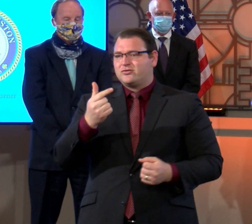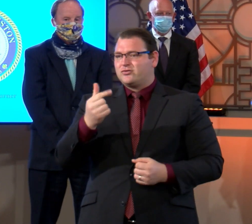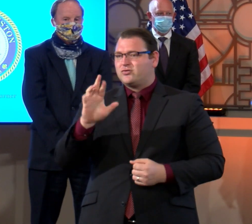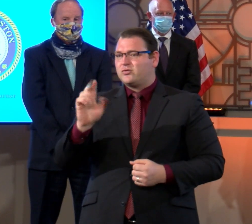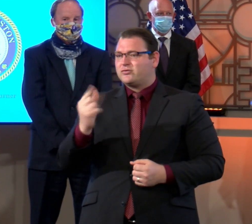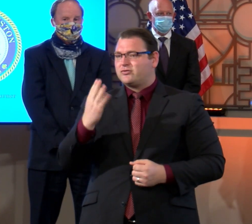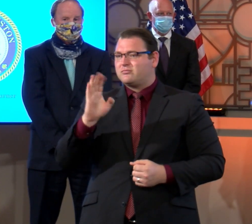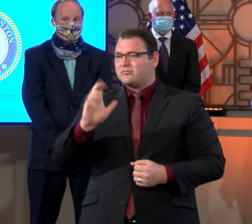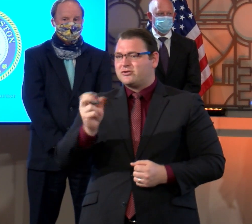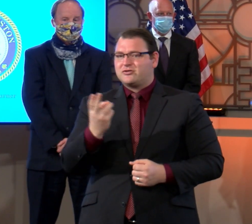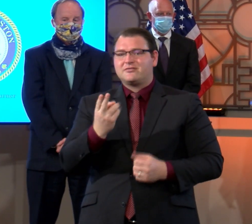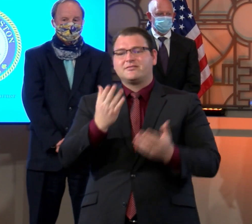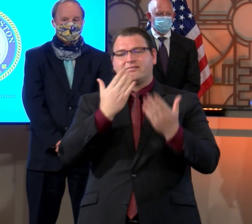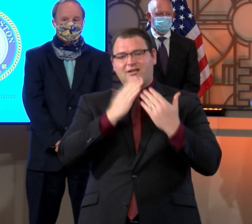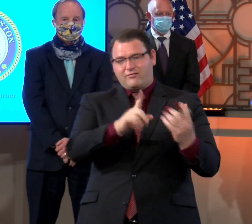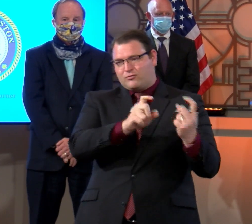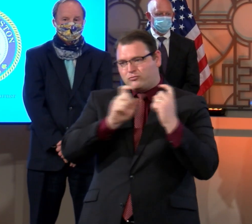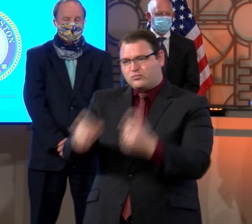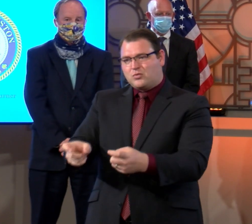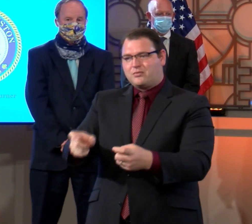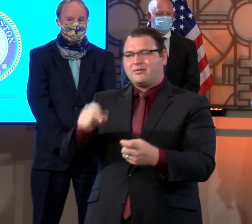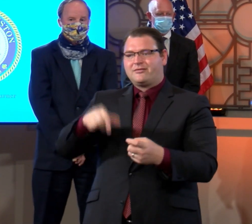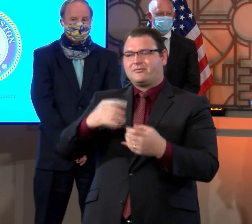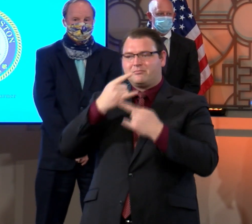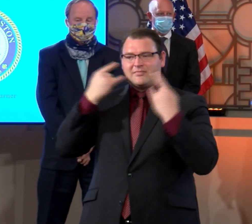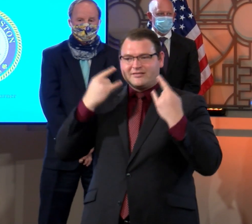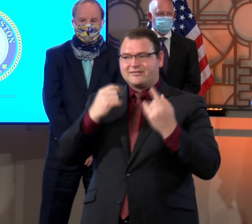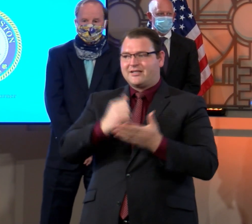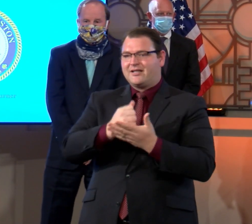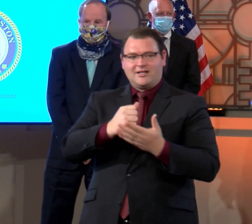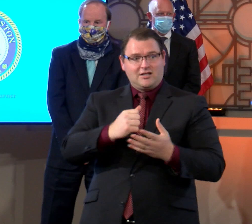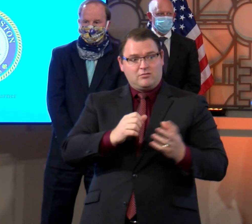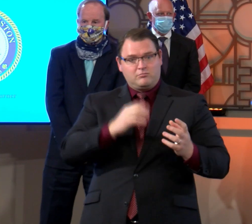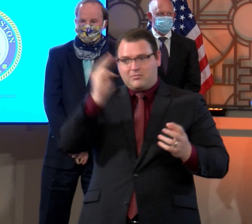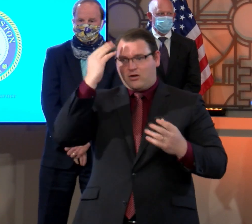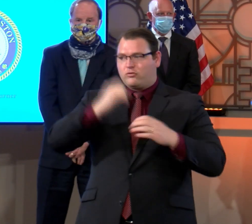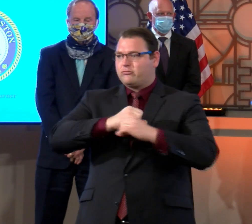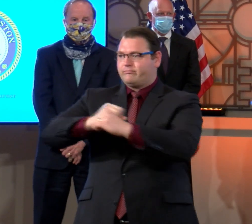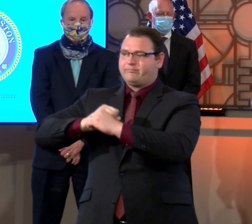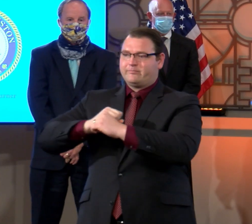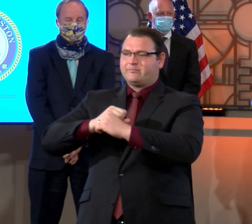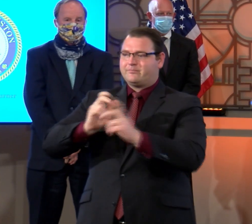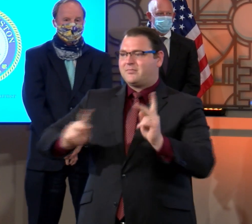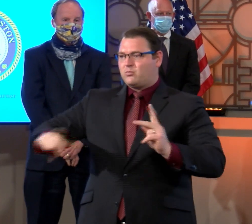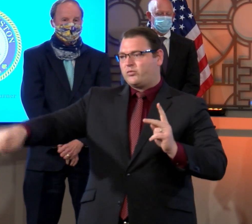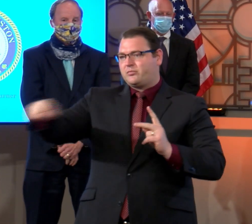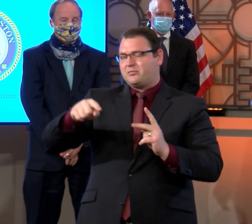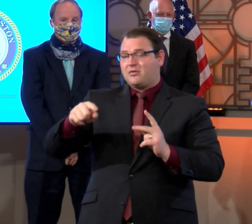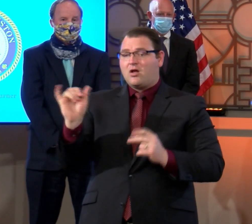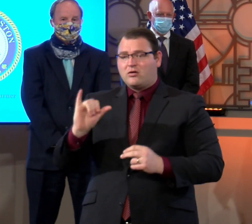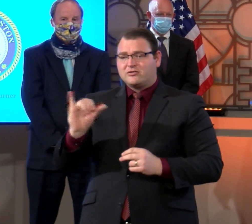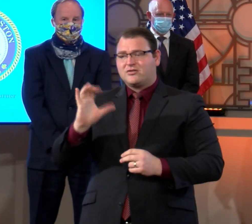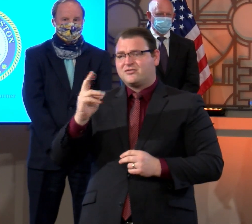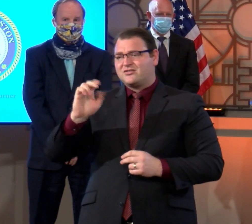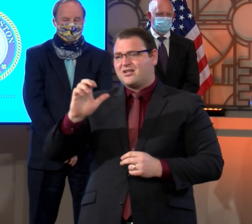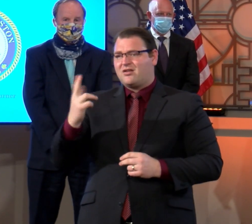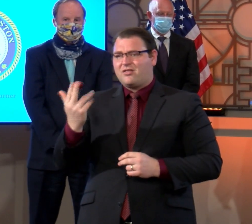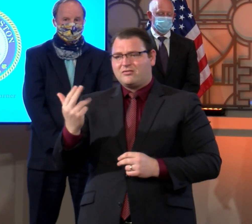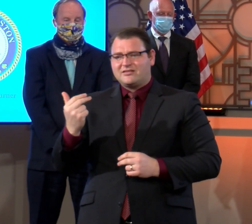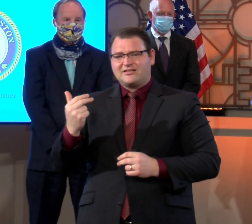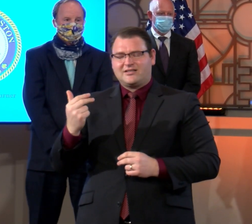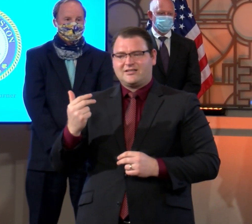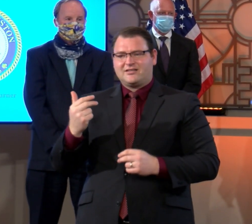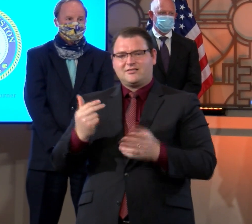wishes of protecting the most vulnerable. I'd also like to give my condolences to the Channel 13 film. I didn't